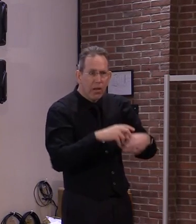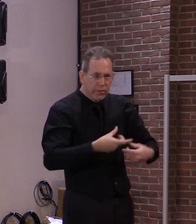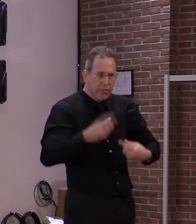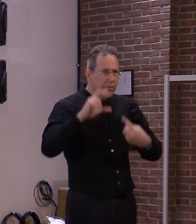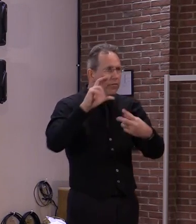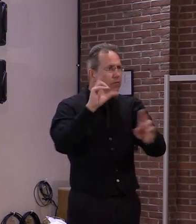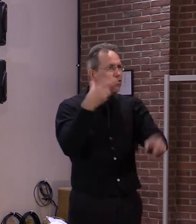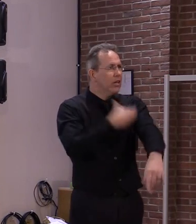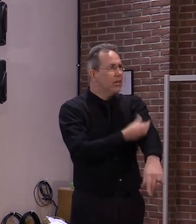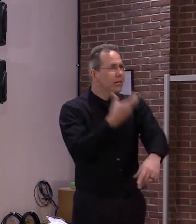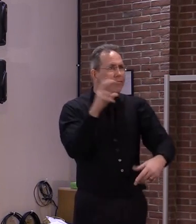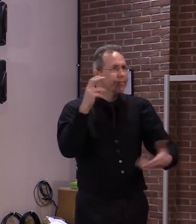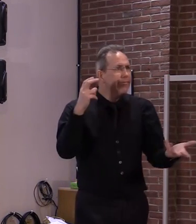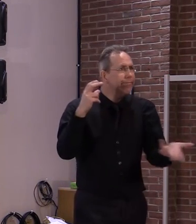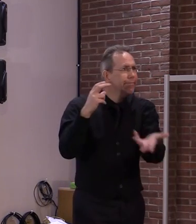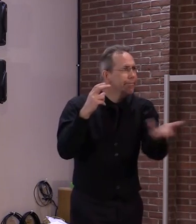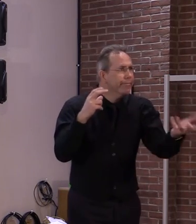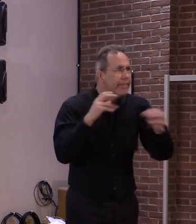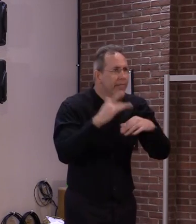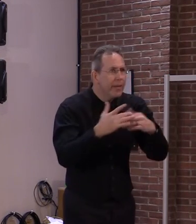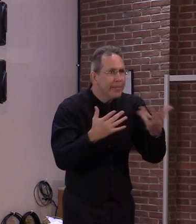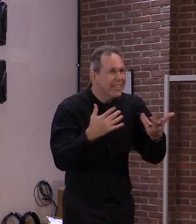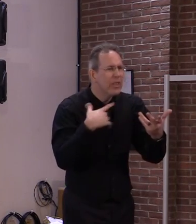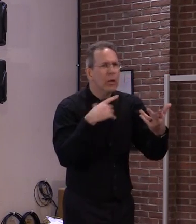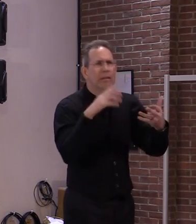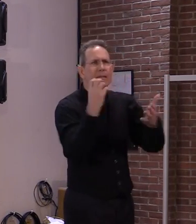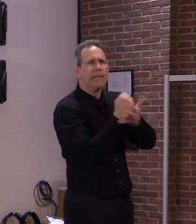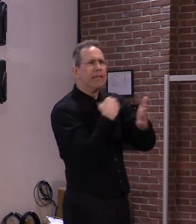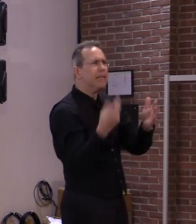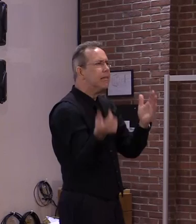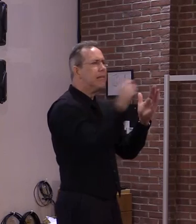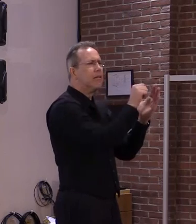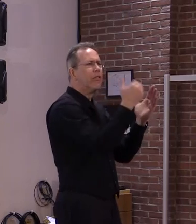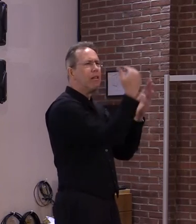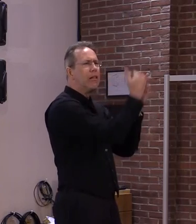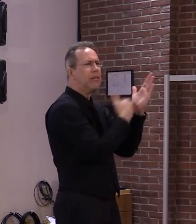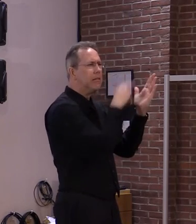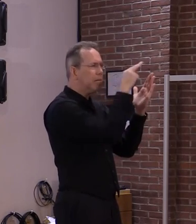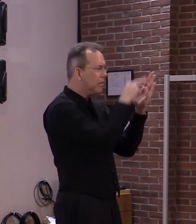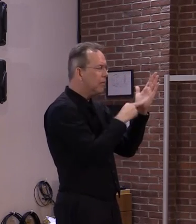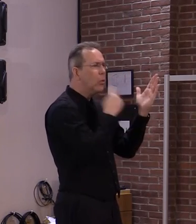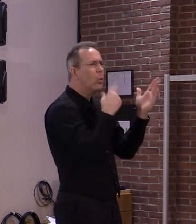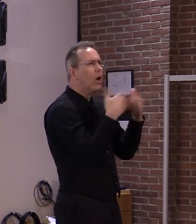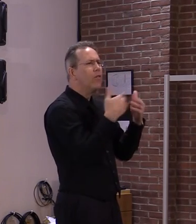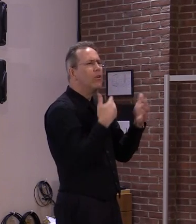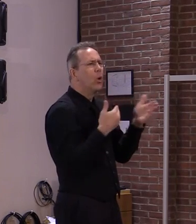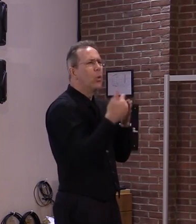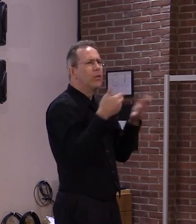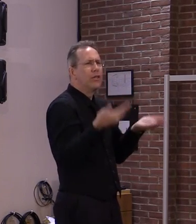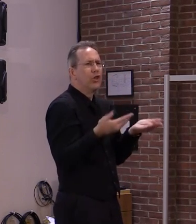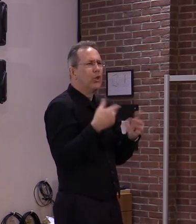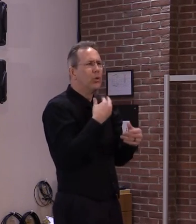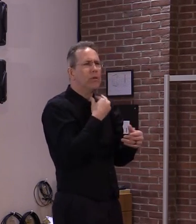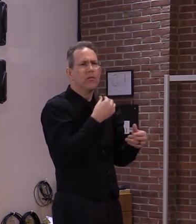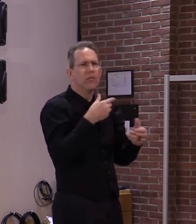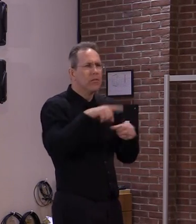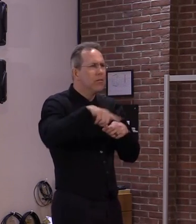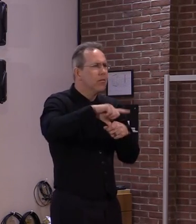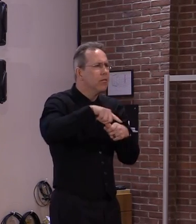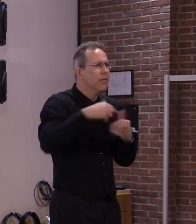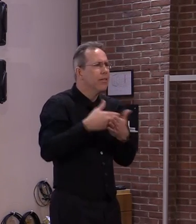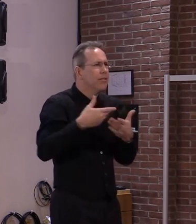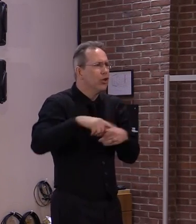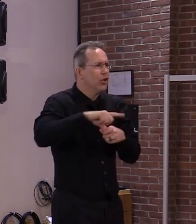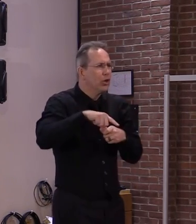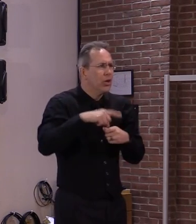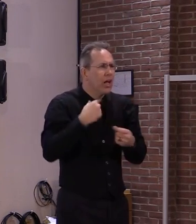sites and use the sites that's closest to them, because that's how we sort of determine allocation. As I